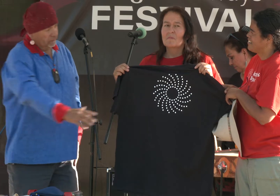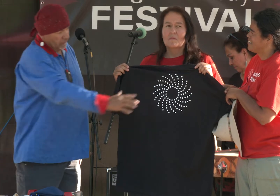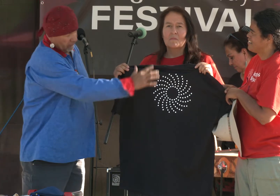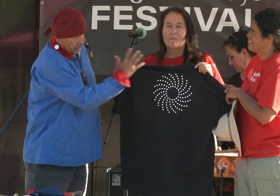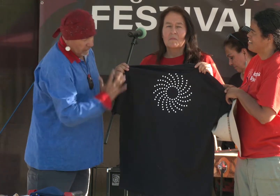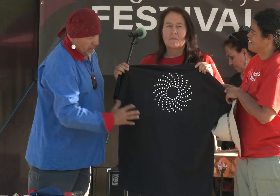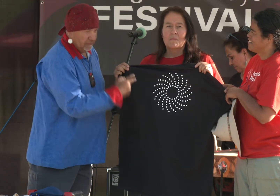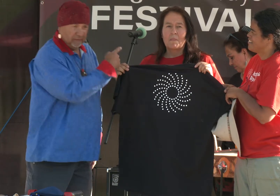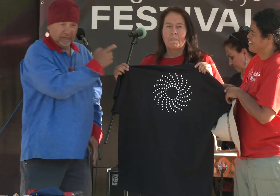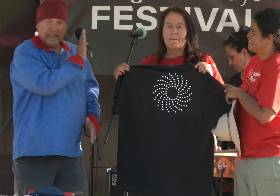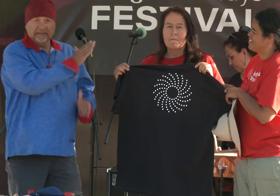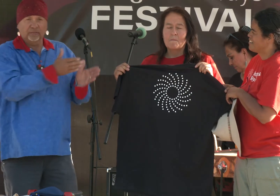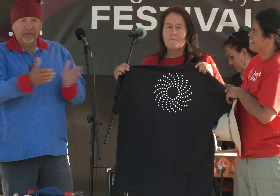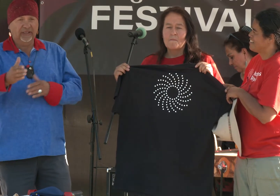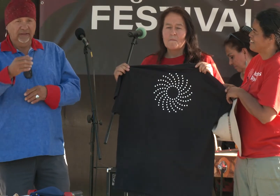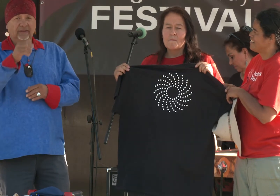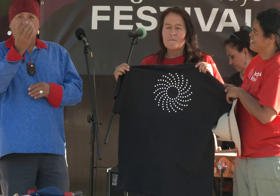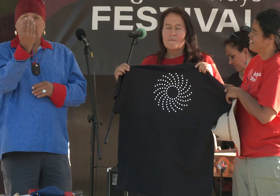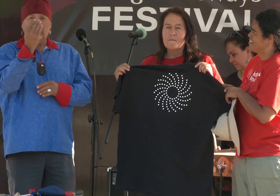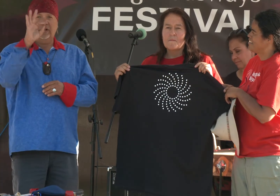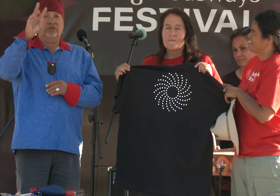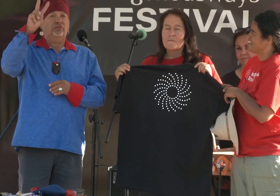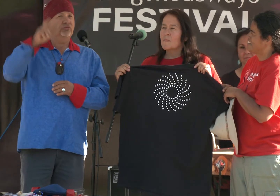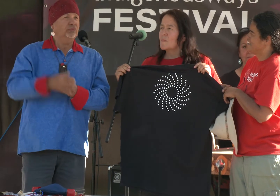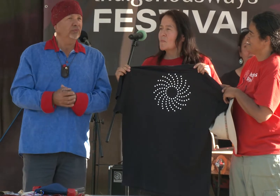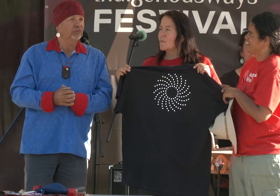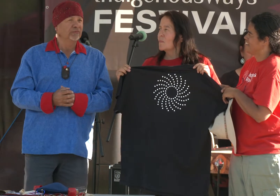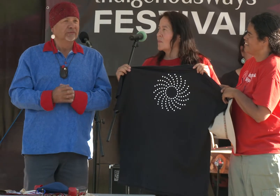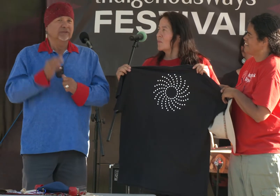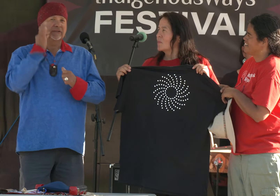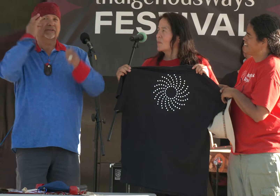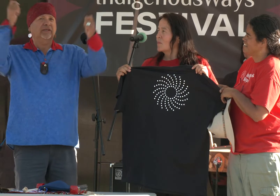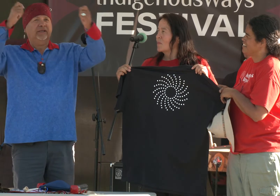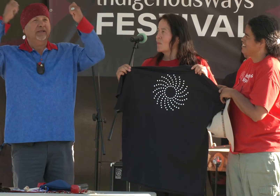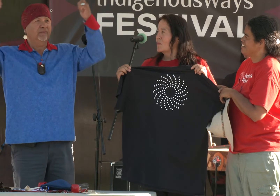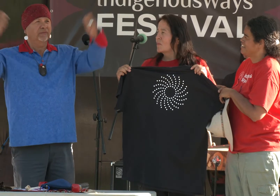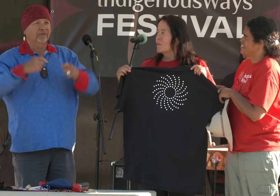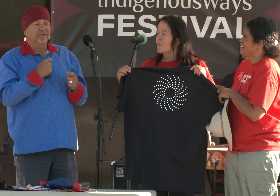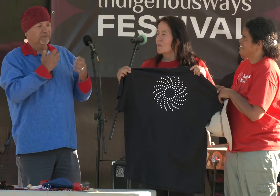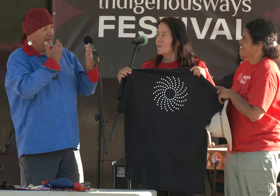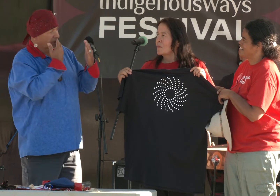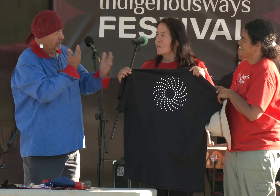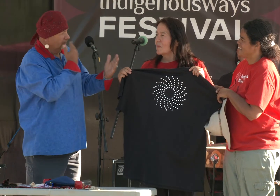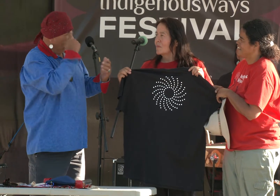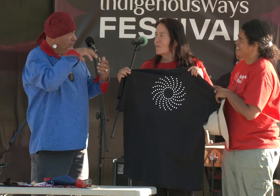to coalesce here as one ever since 1492 we celebrate you tash and elena